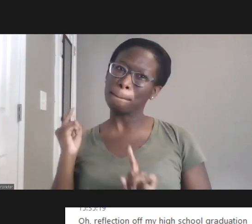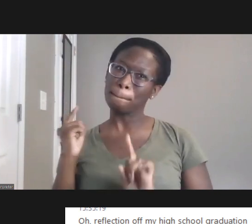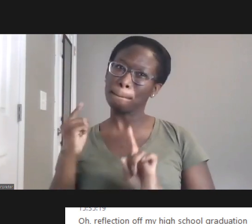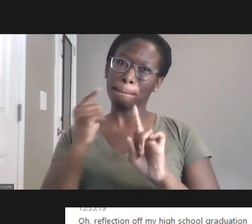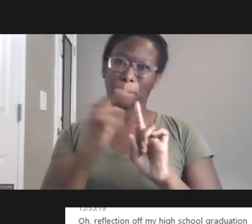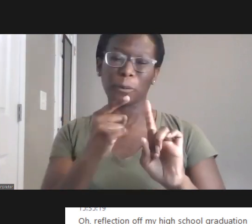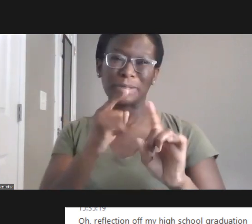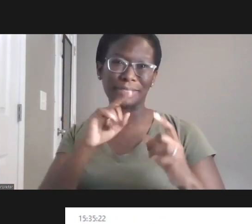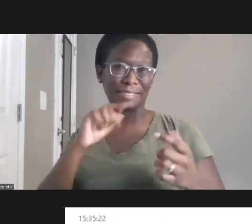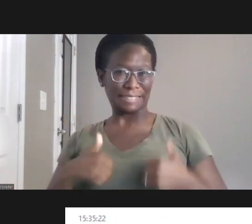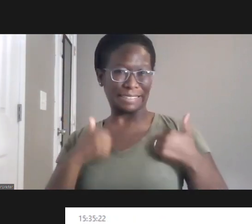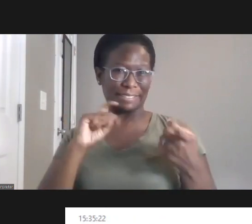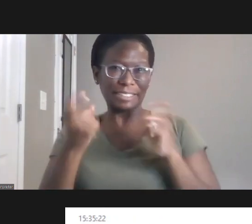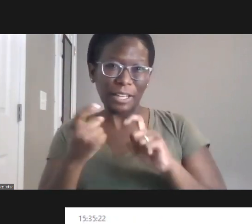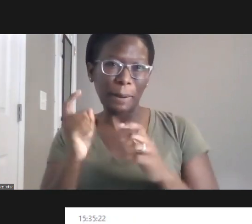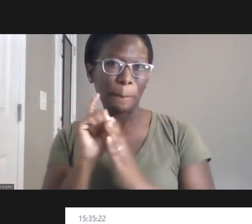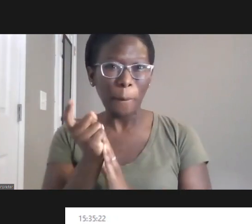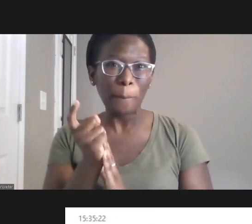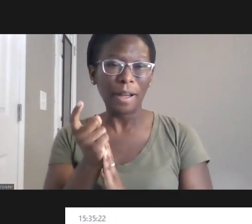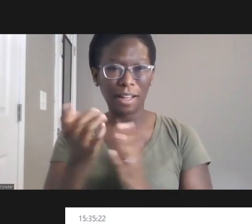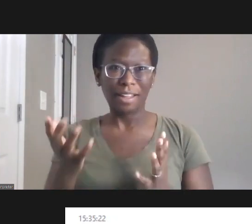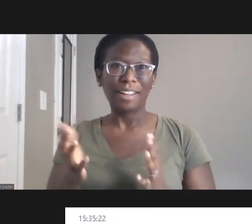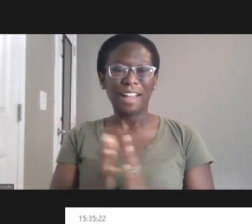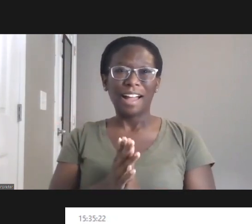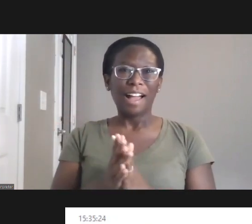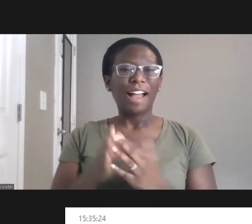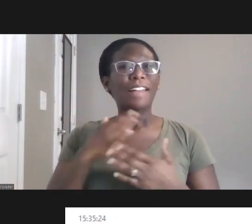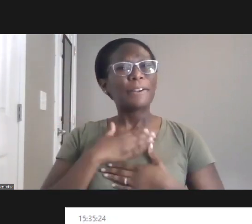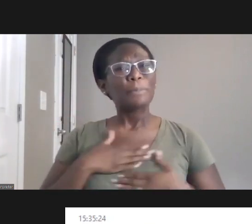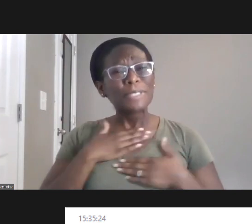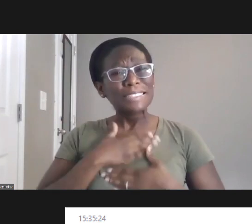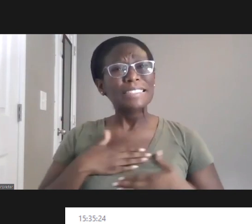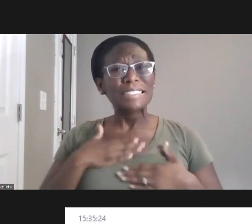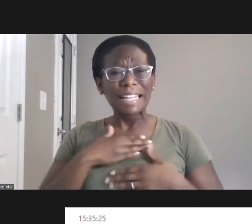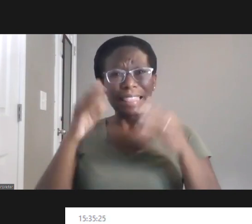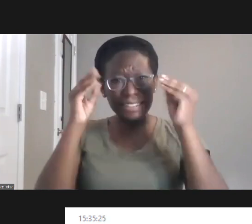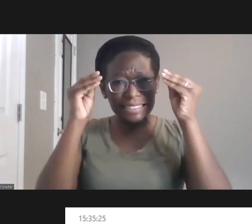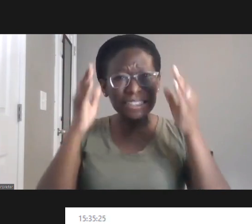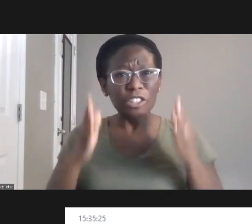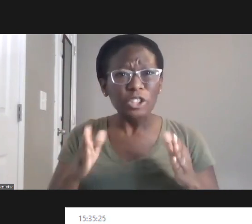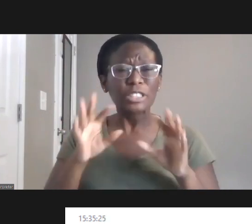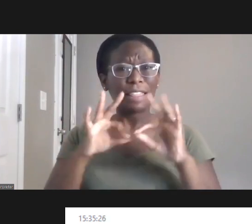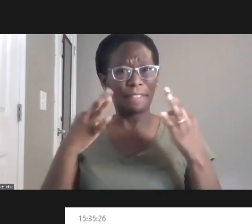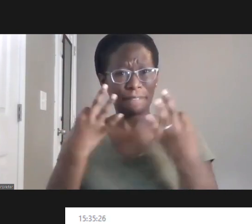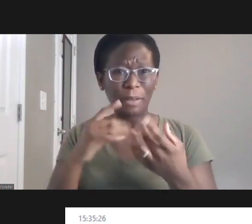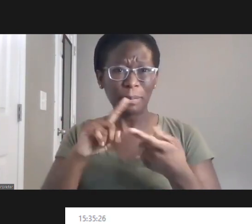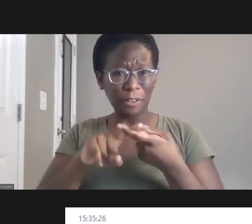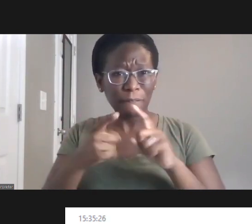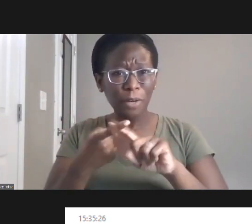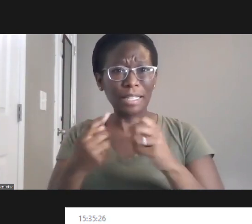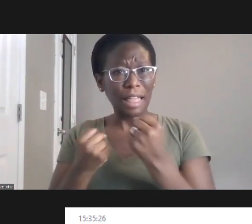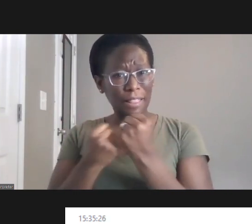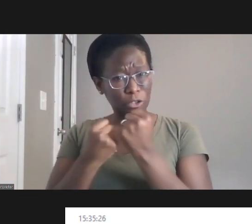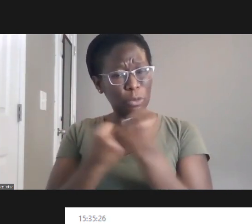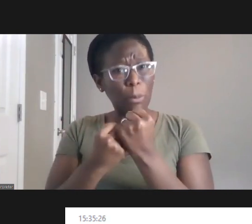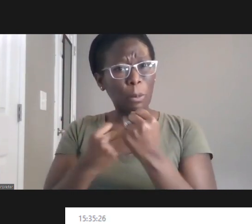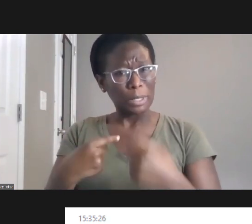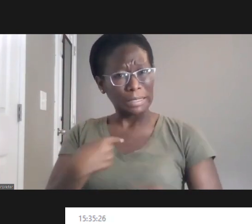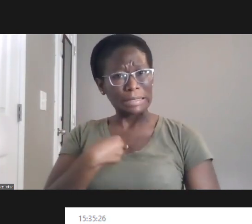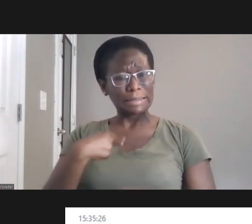time where I appreciated the teachers and the family and friends who have supported me along the way.